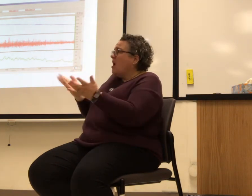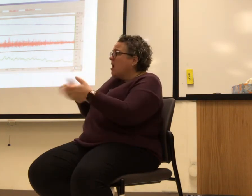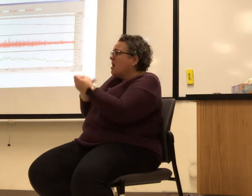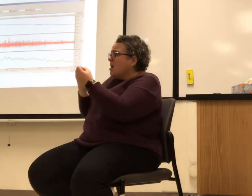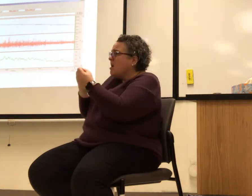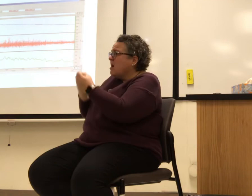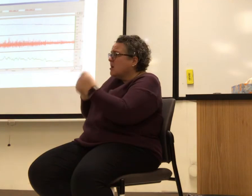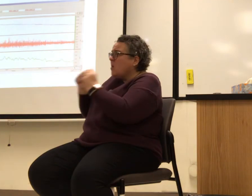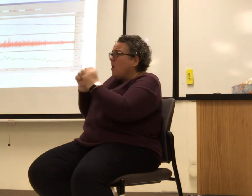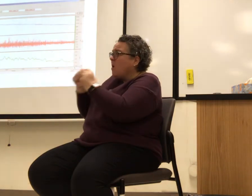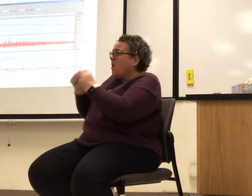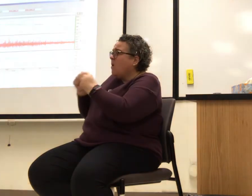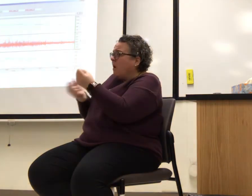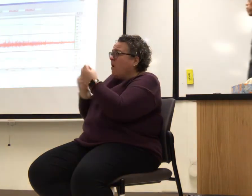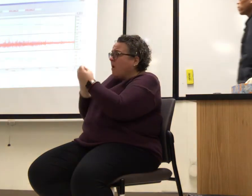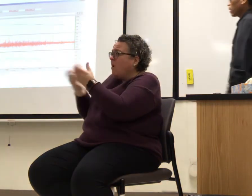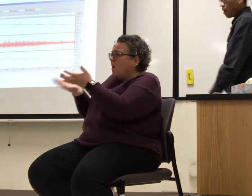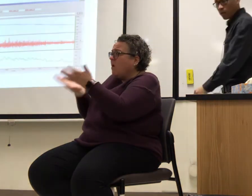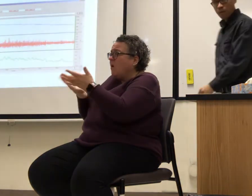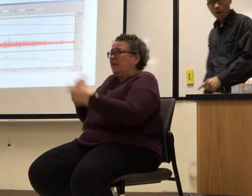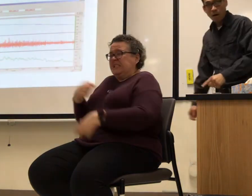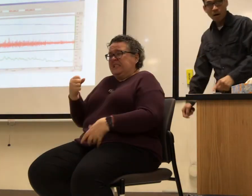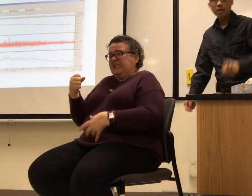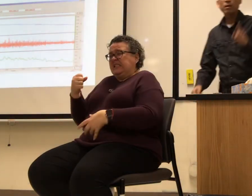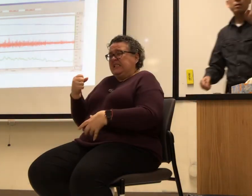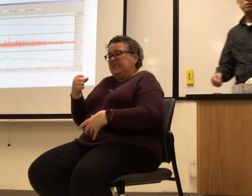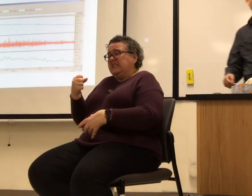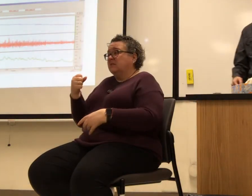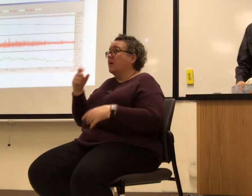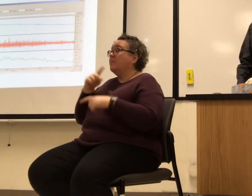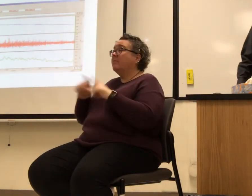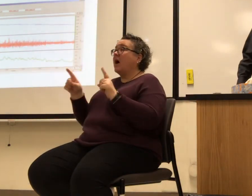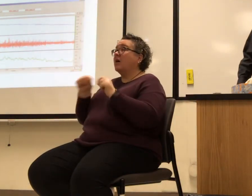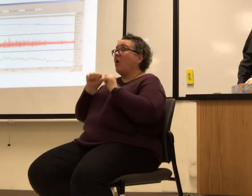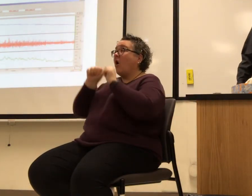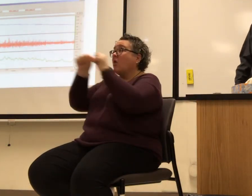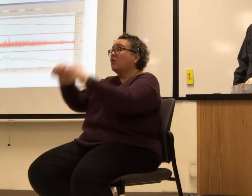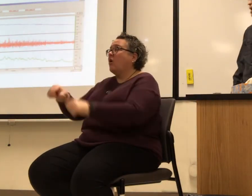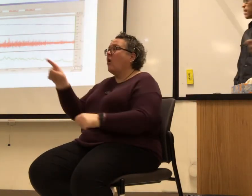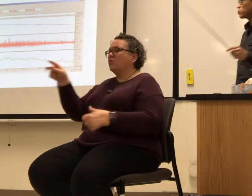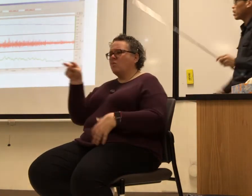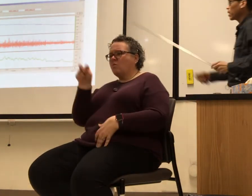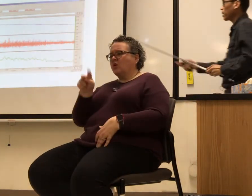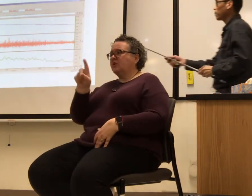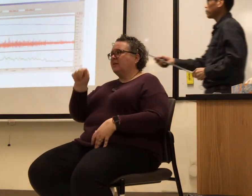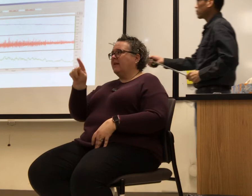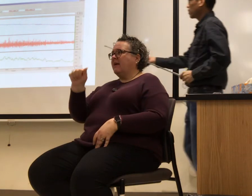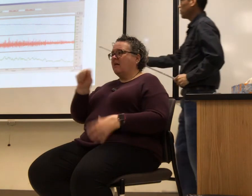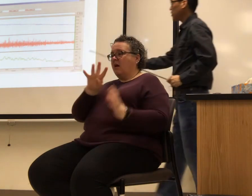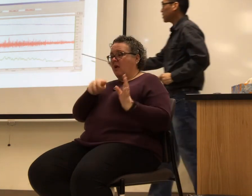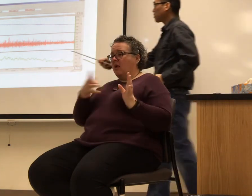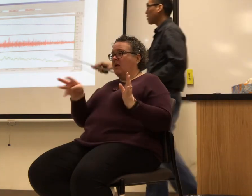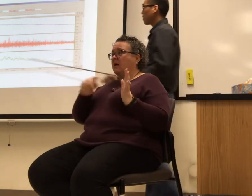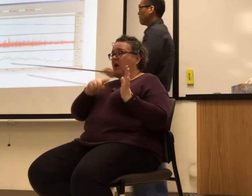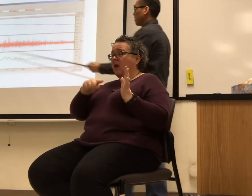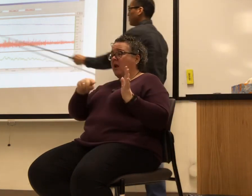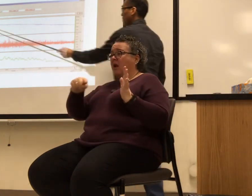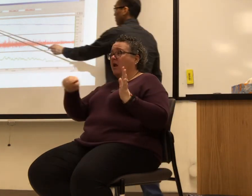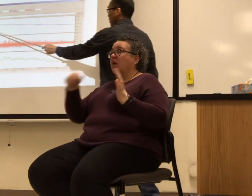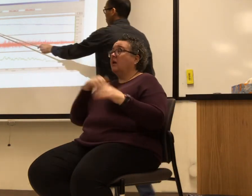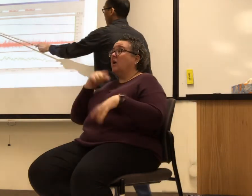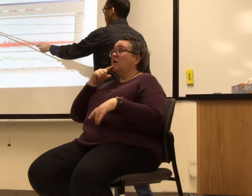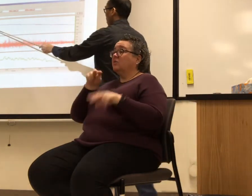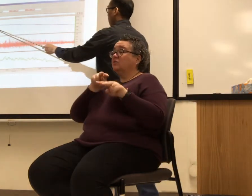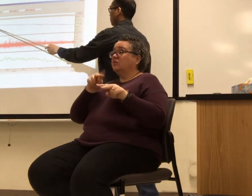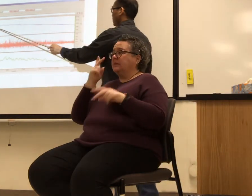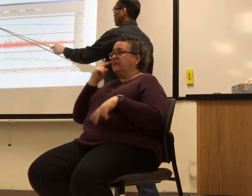longer, longer. Hold out. But all along, you guys are watching the data. Time's running. They start out at 50,